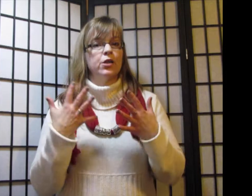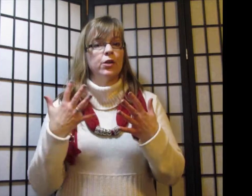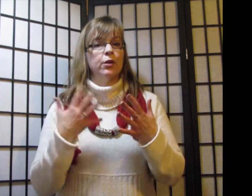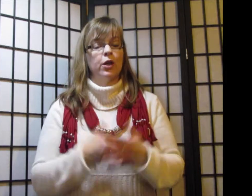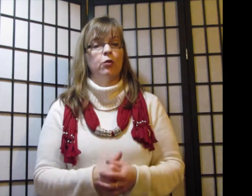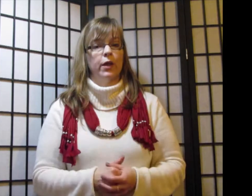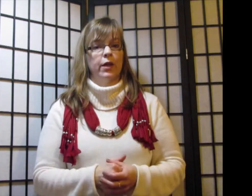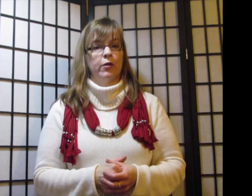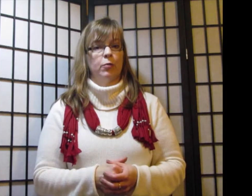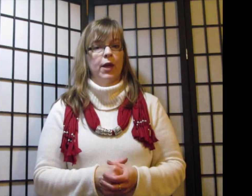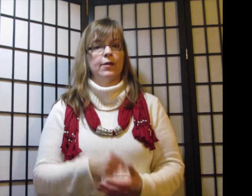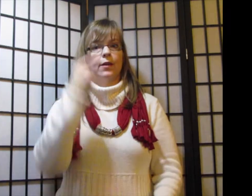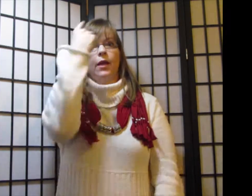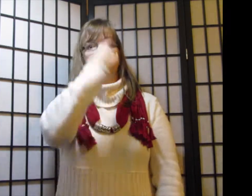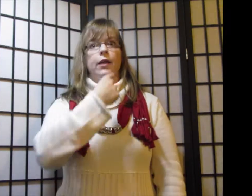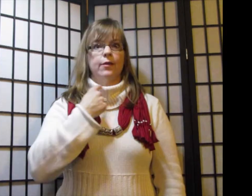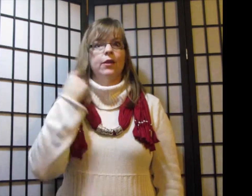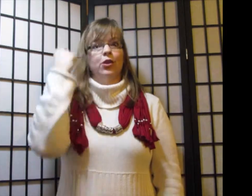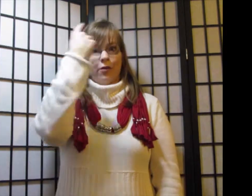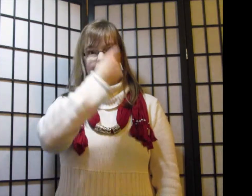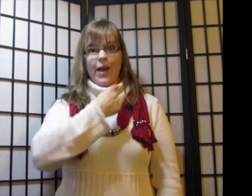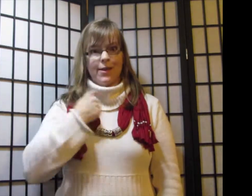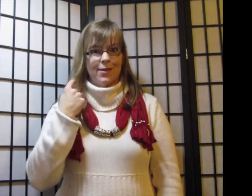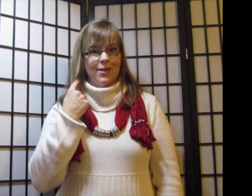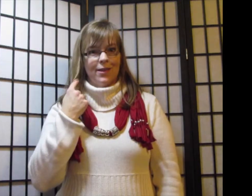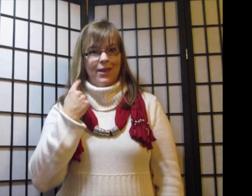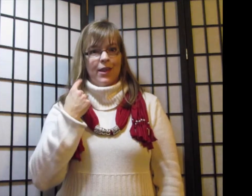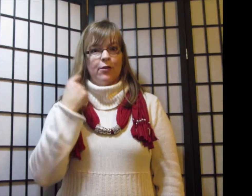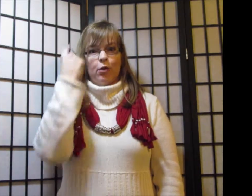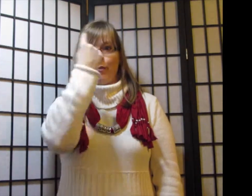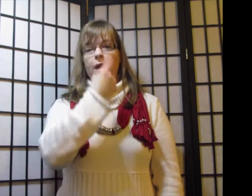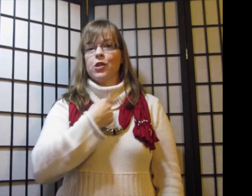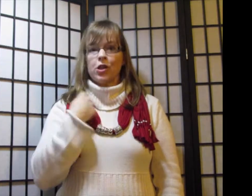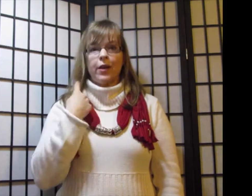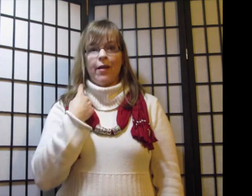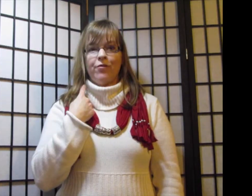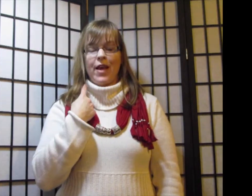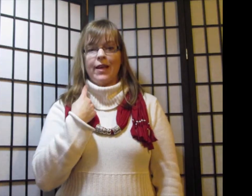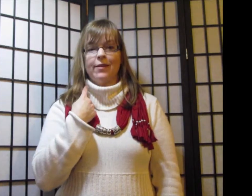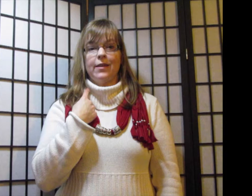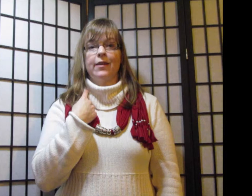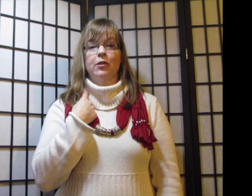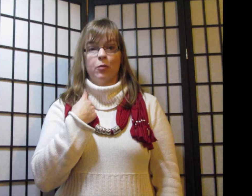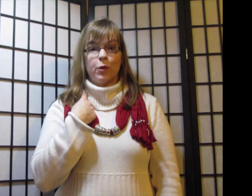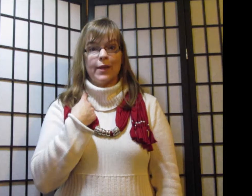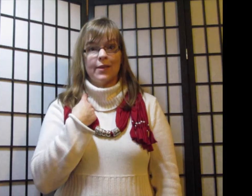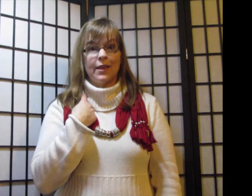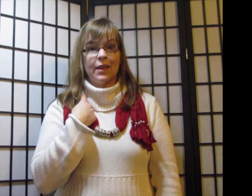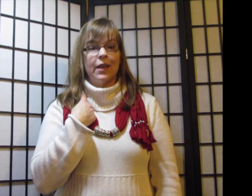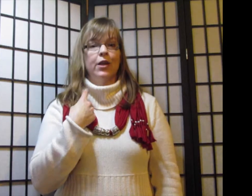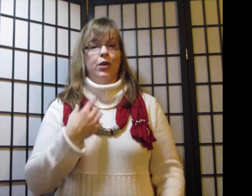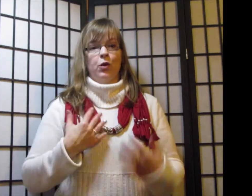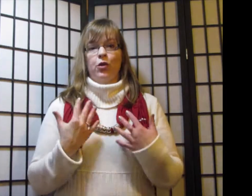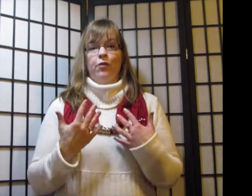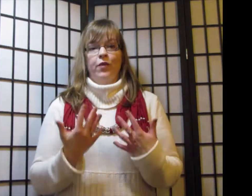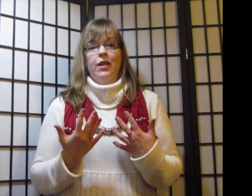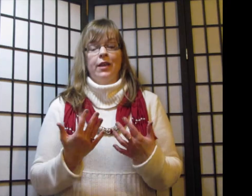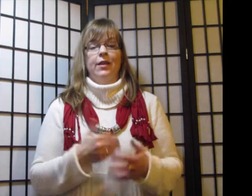attitude that you want to express is in your face. So make sure that face is expressing your